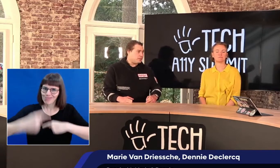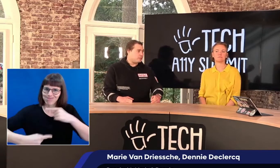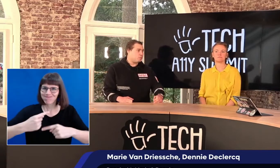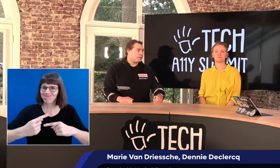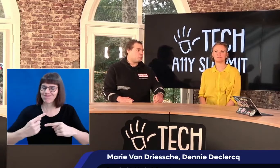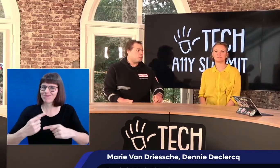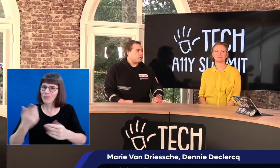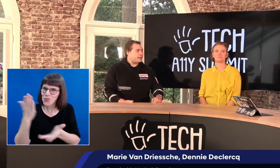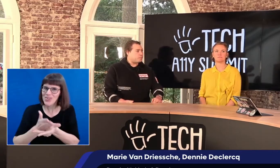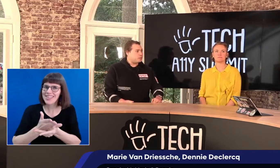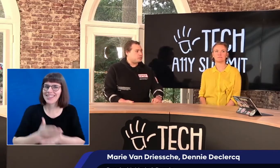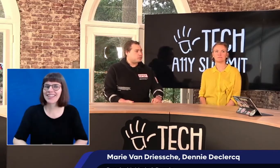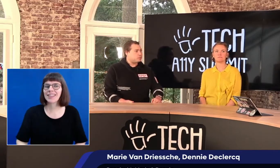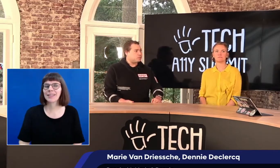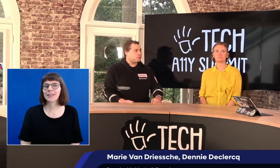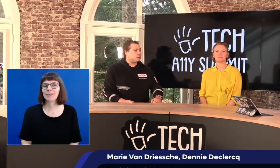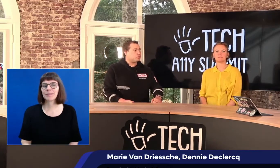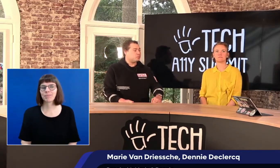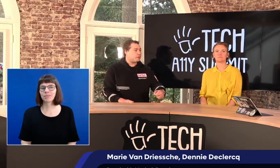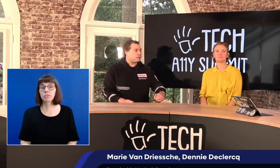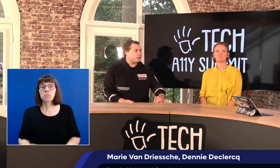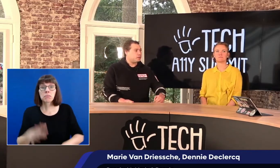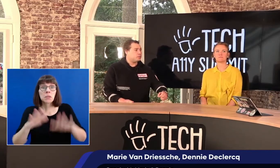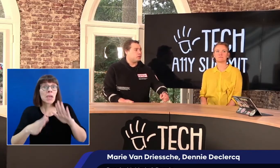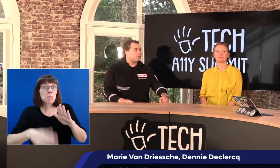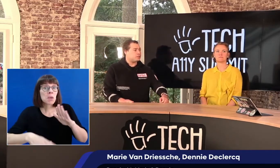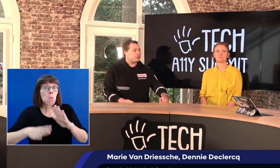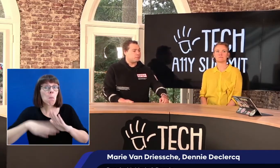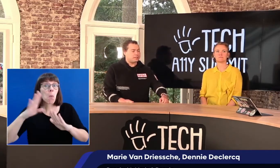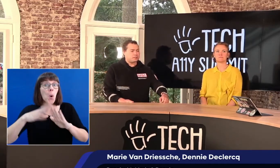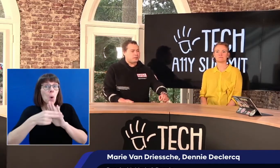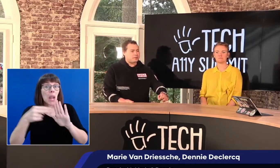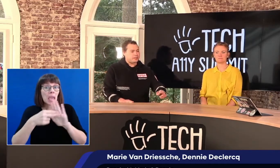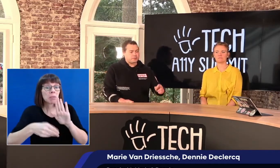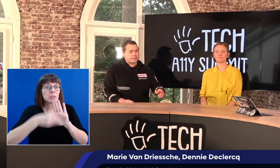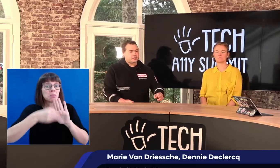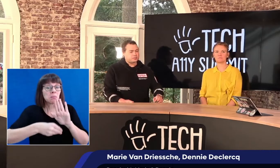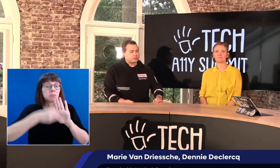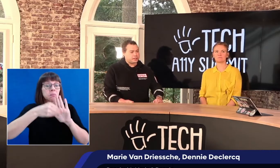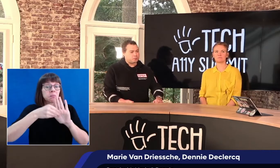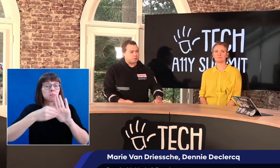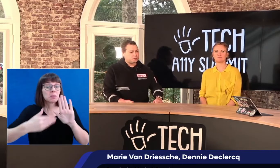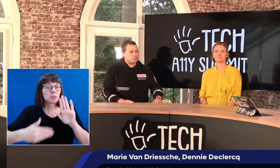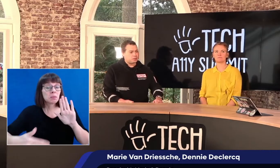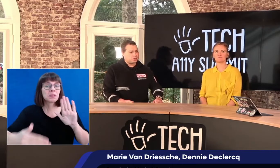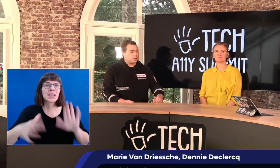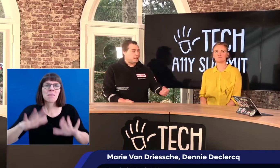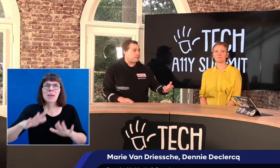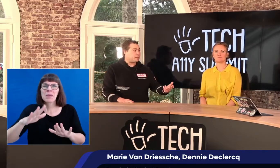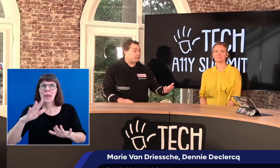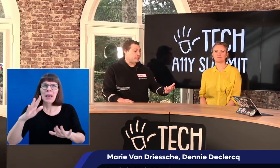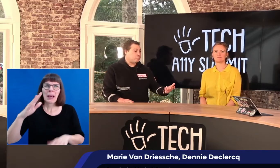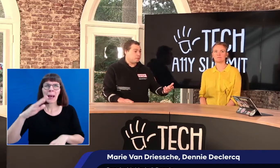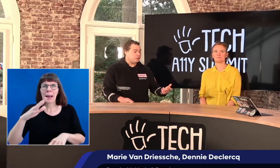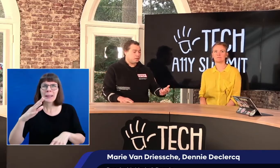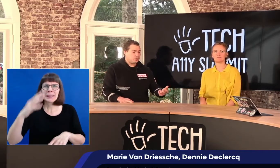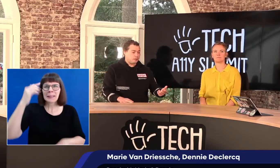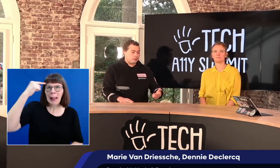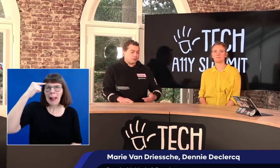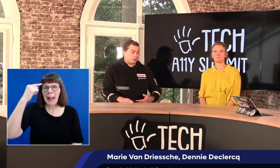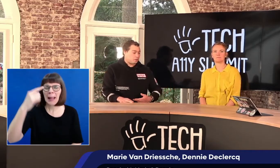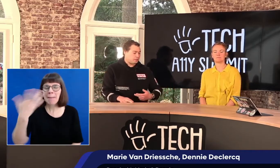even we need to make more labels for the better on the longer time, and it's very ridiculous to think about. I have an